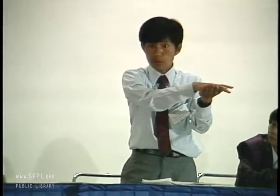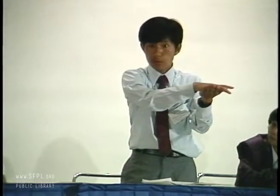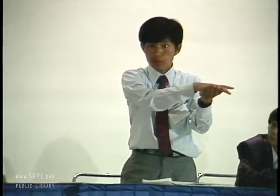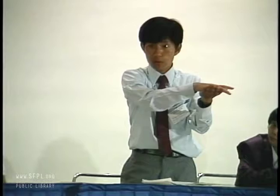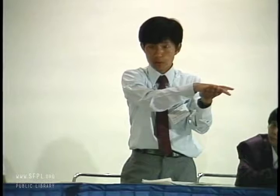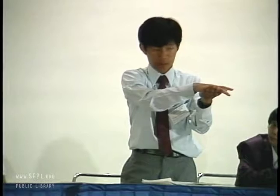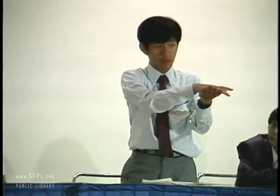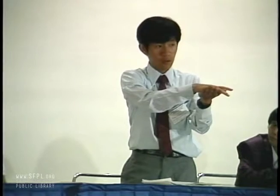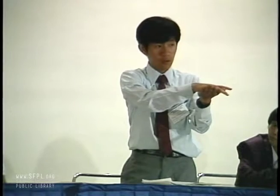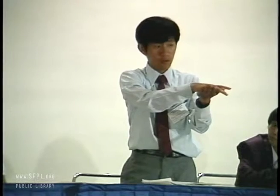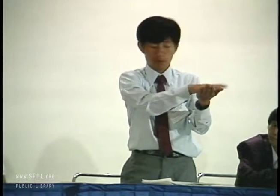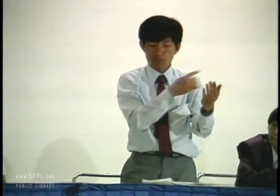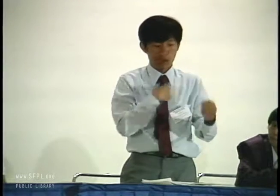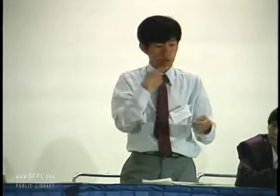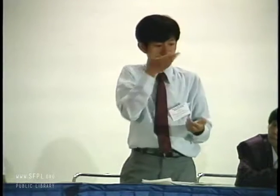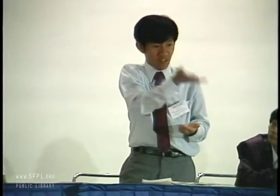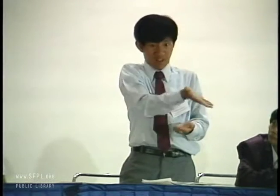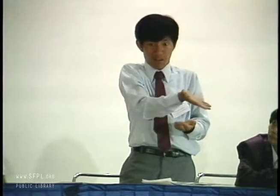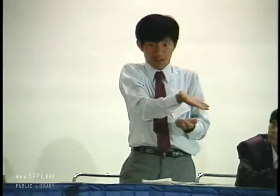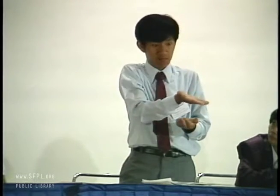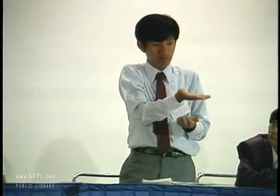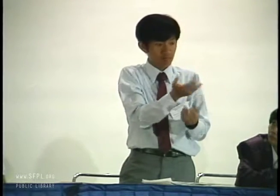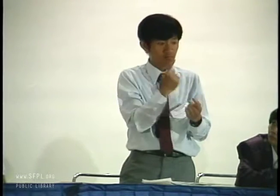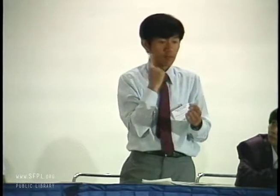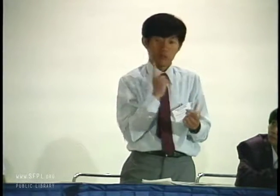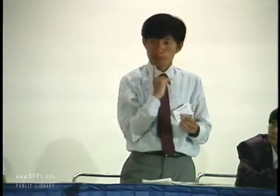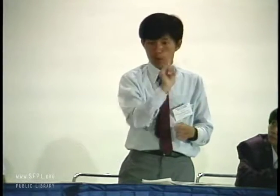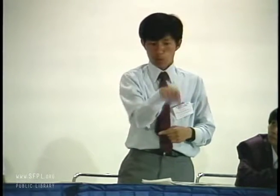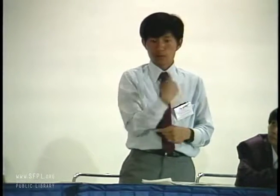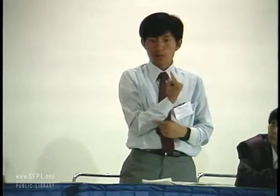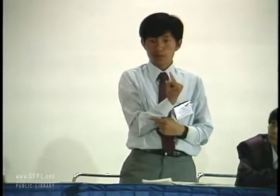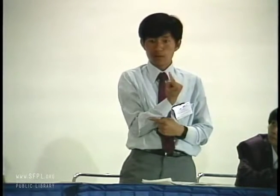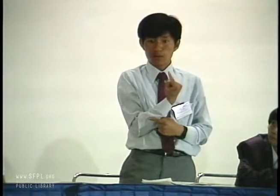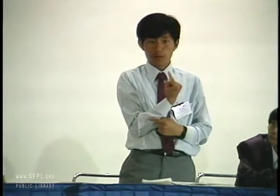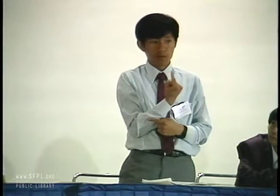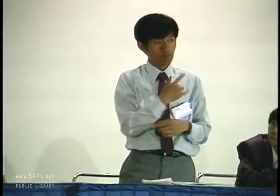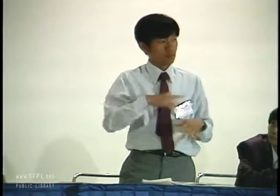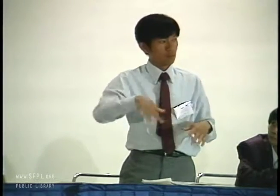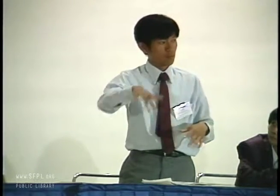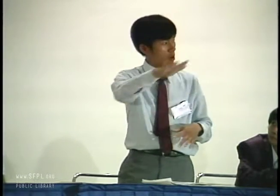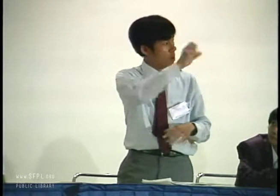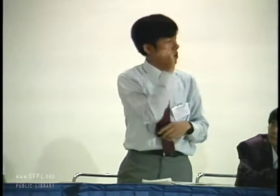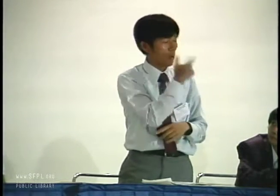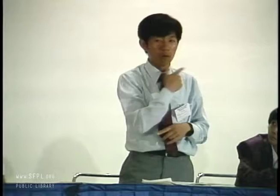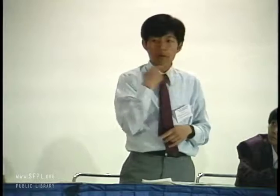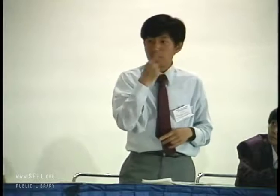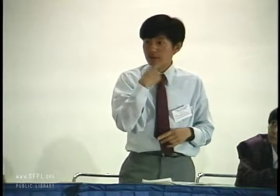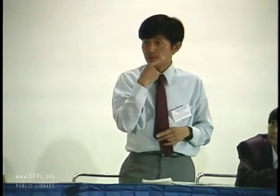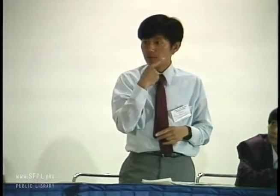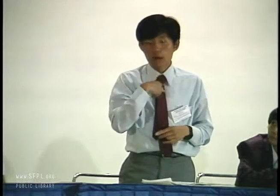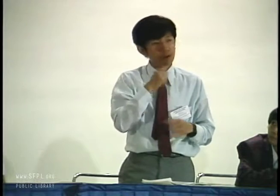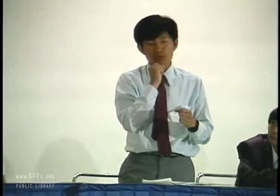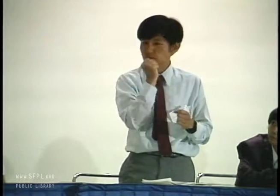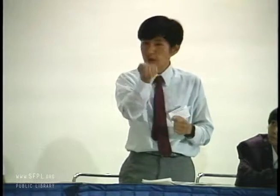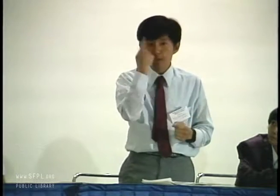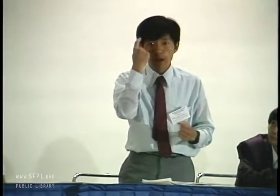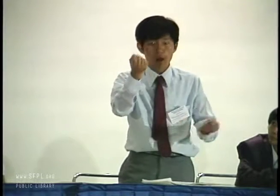I moved to the States and attended a hearing school, but I was the only deaf student there. All of the other students were